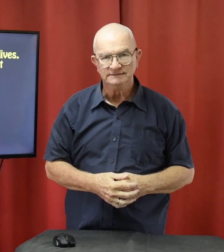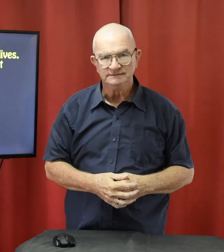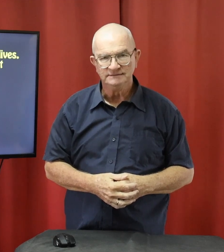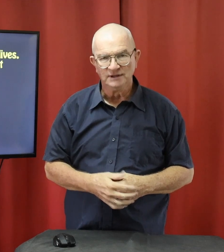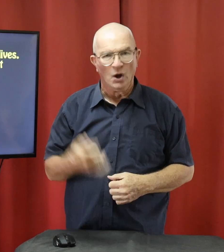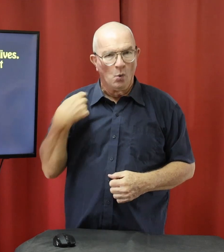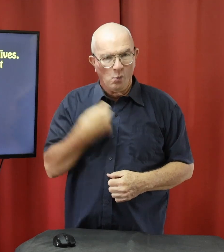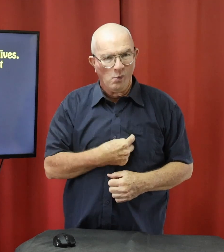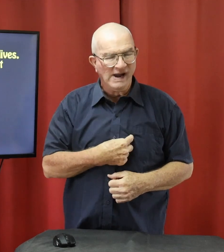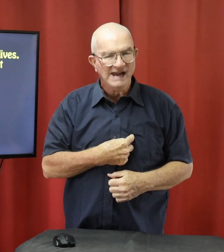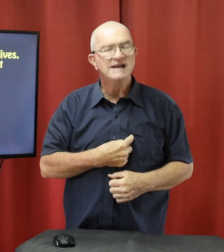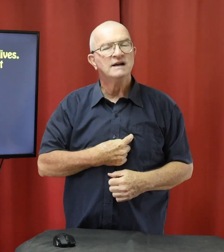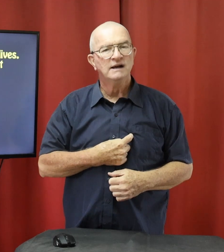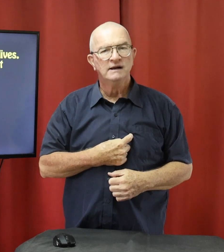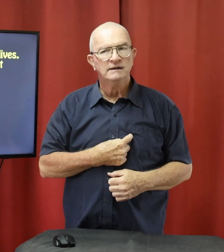today.